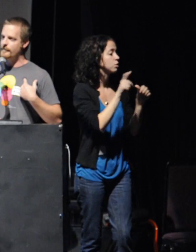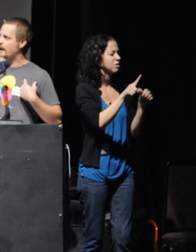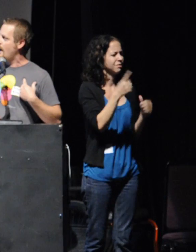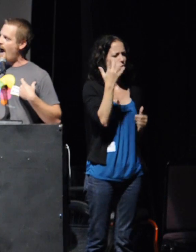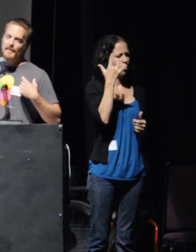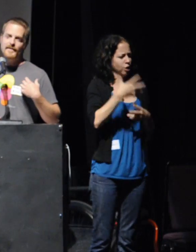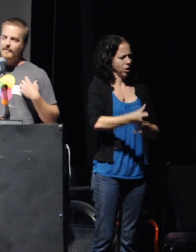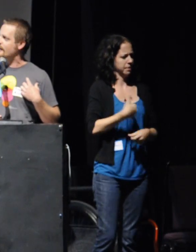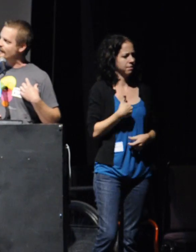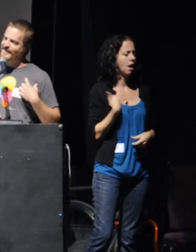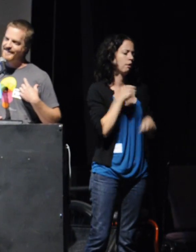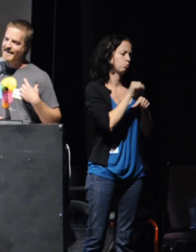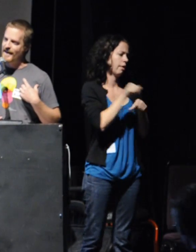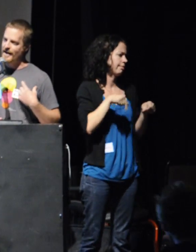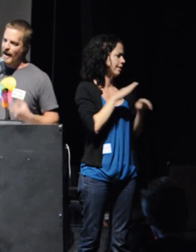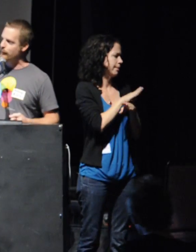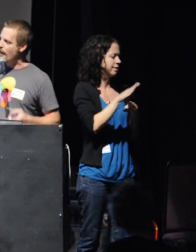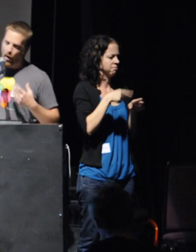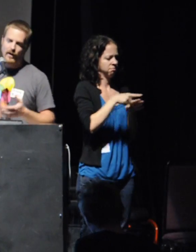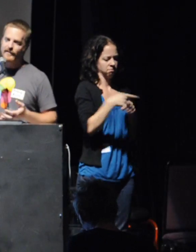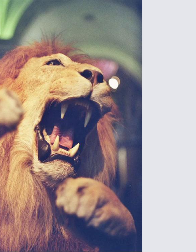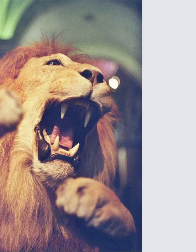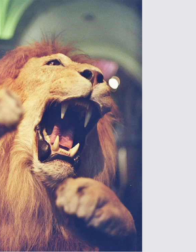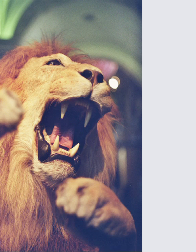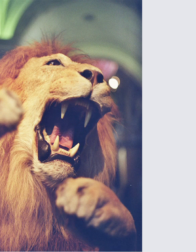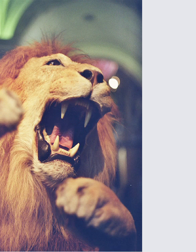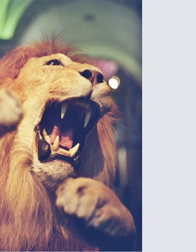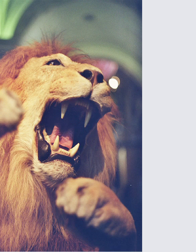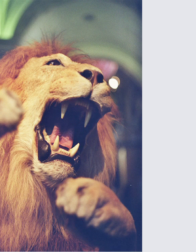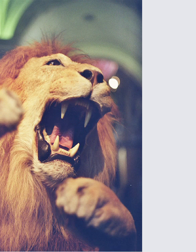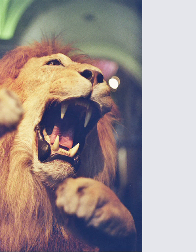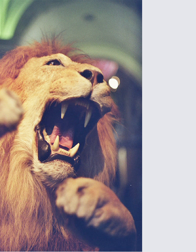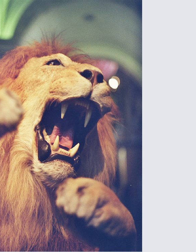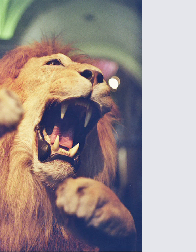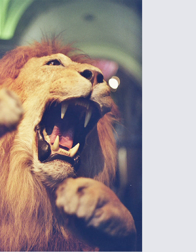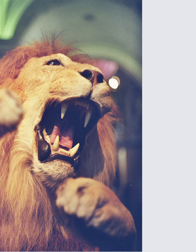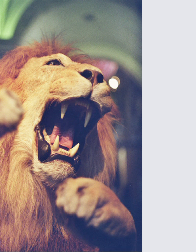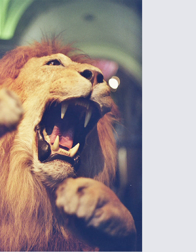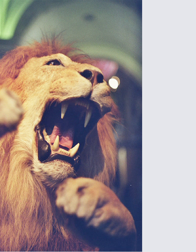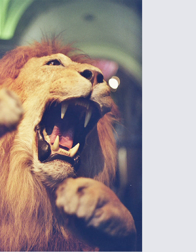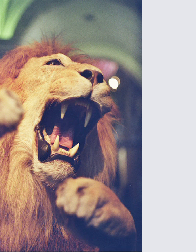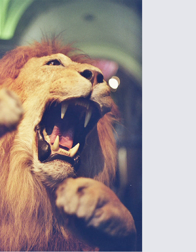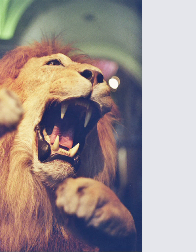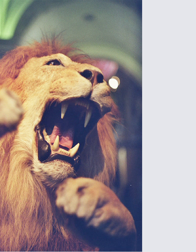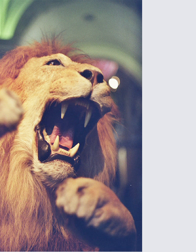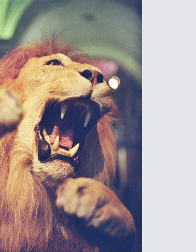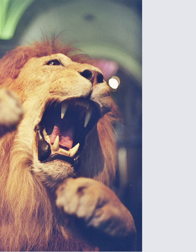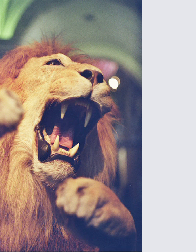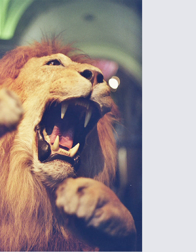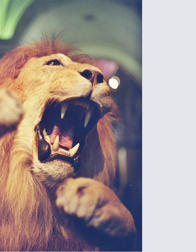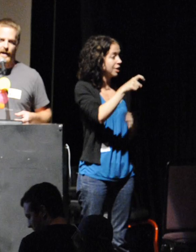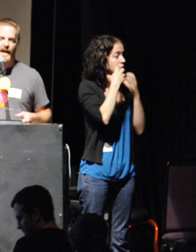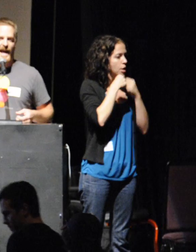you trust me? I've been in this business since '99. I've run all kinds of things having to do with DNS and domains. And you need to care because every one of you is going to